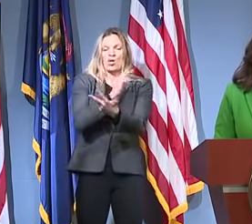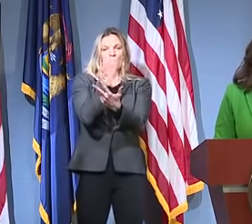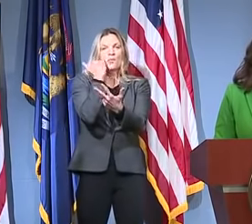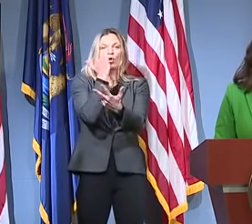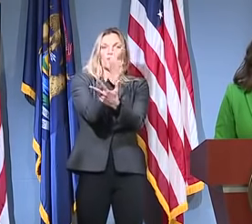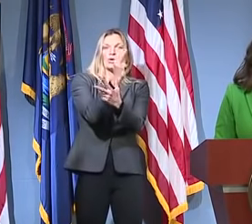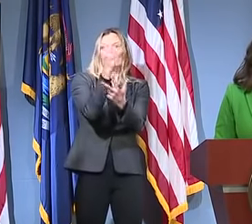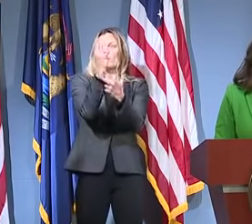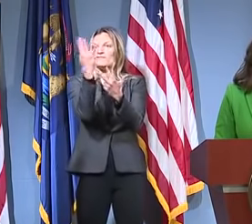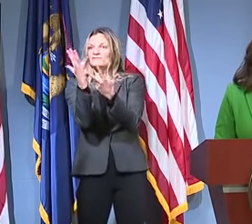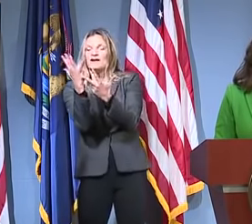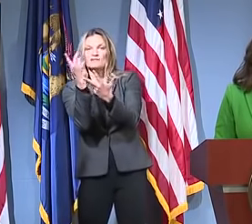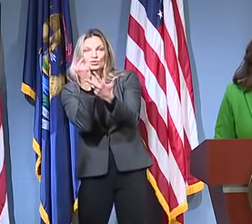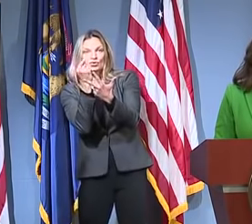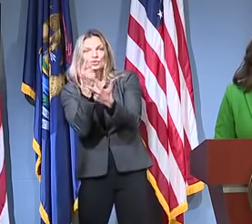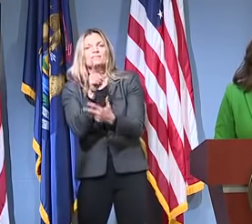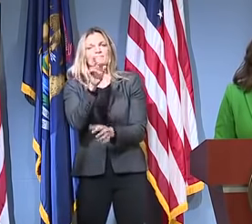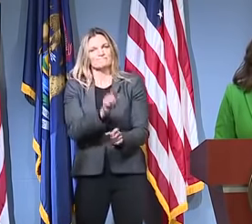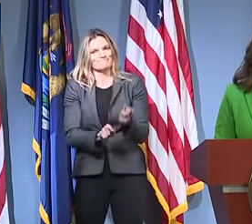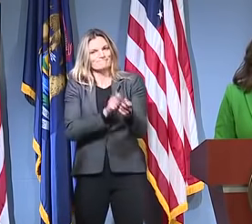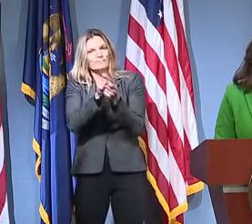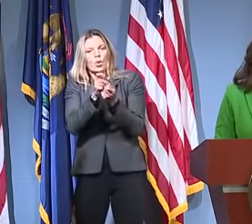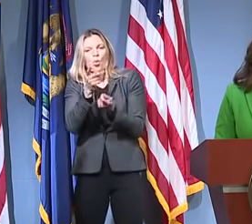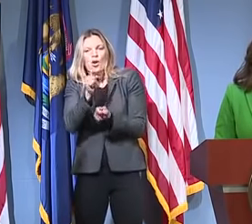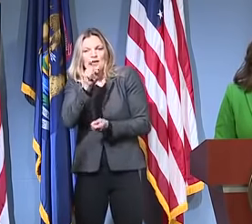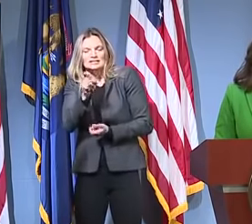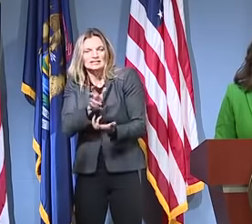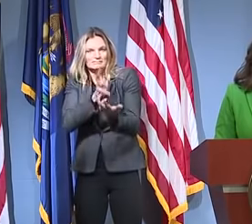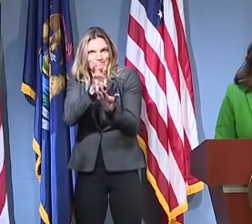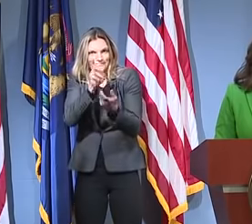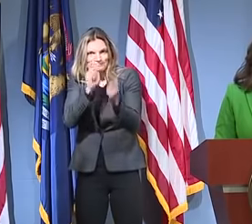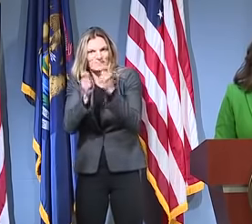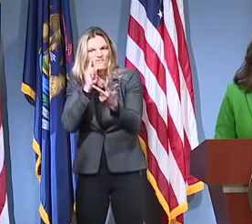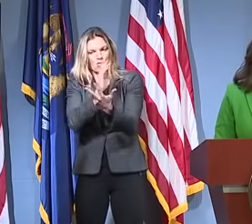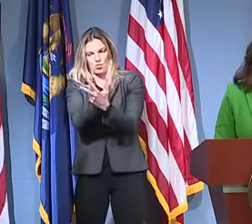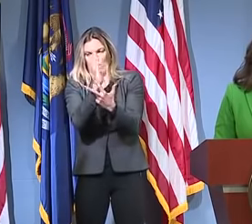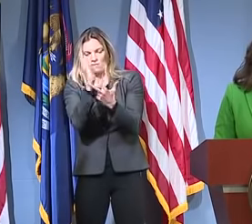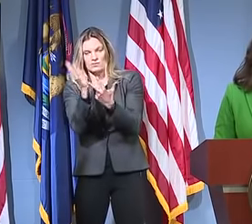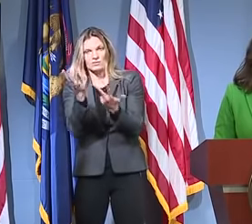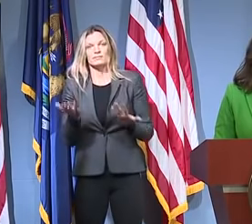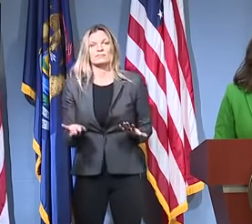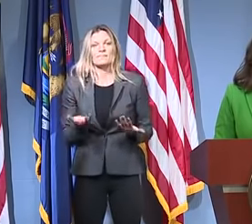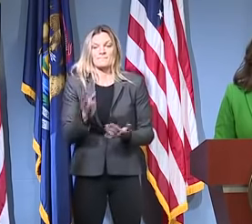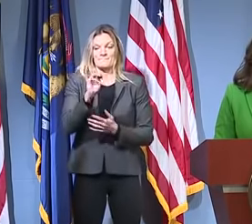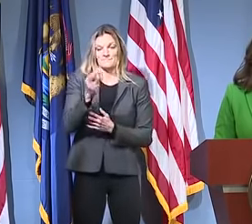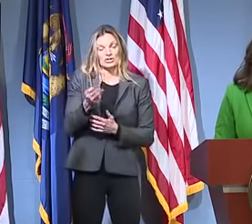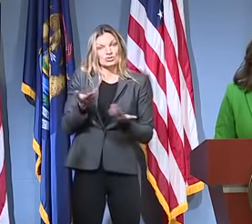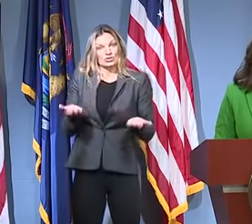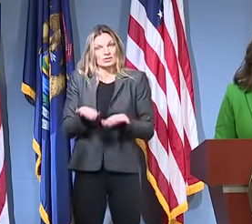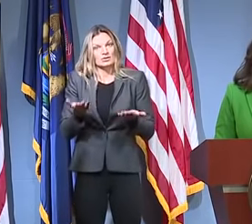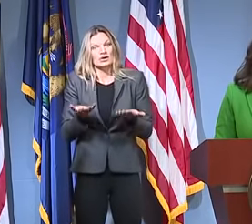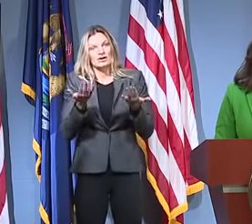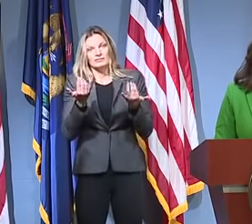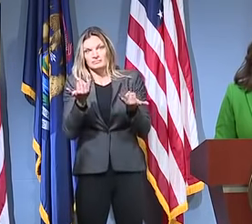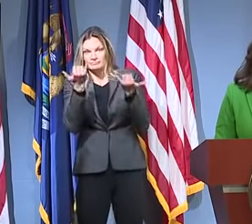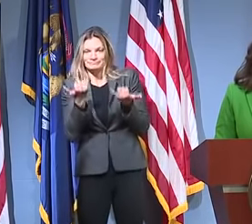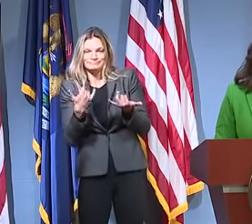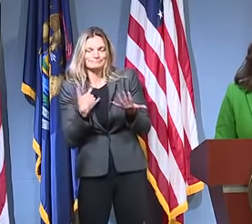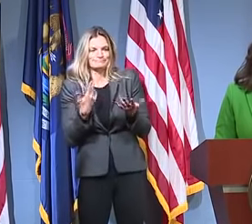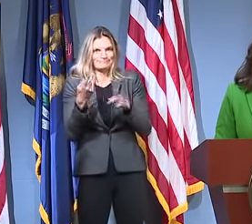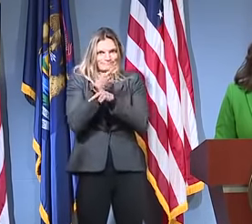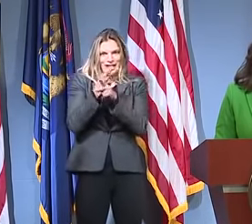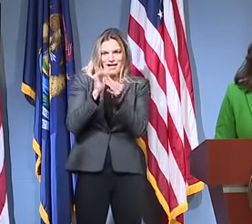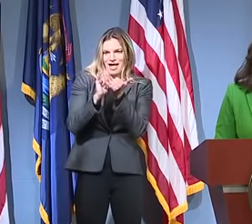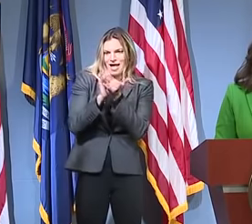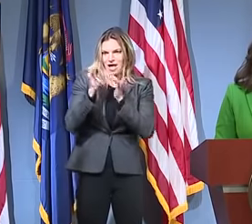are decisions that are going to need to be made at the local level, and Michigan is in stride with other states that are navigating this